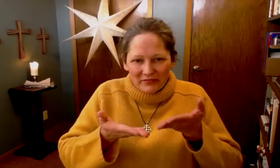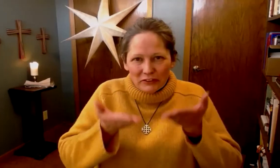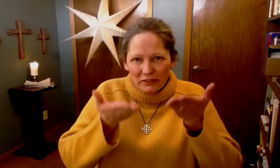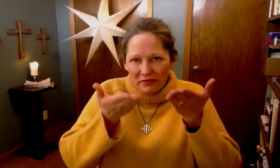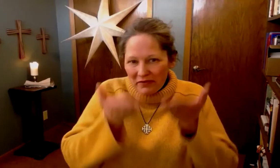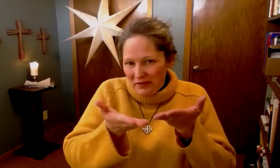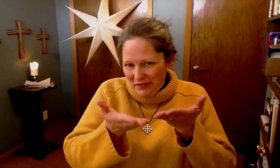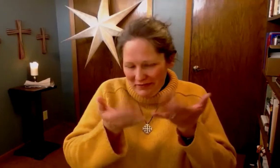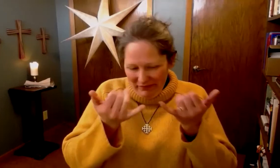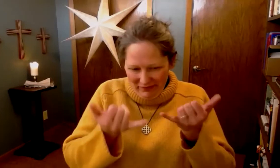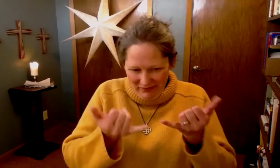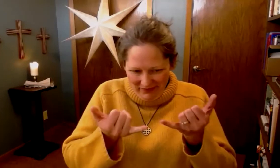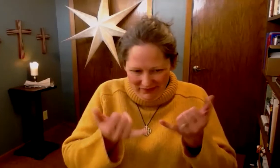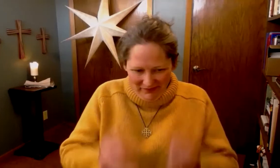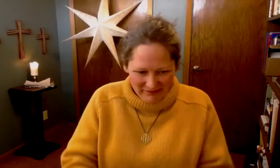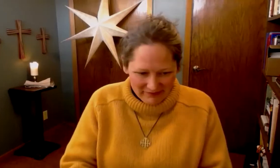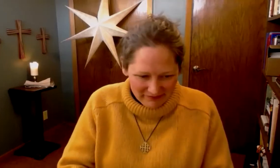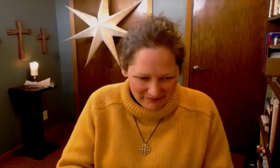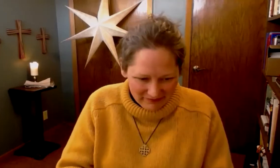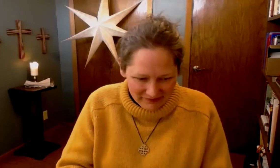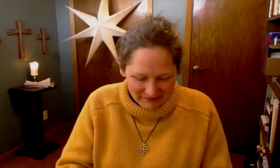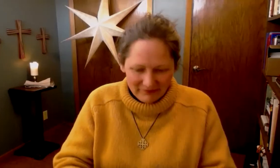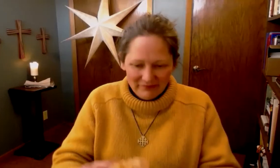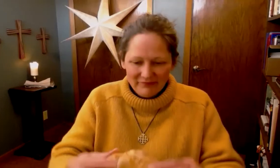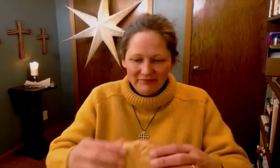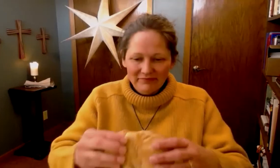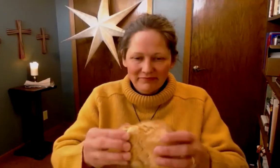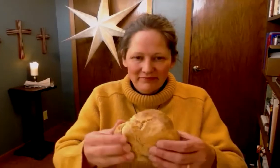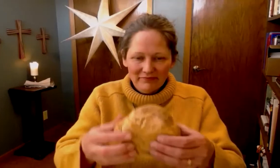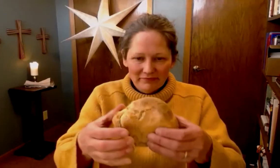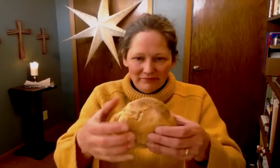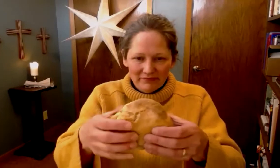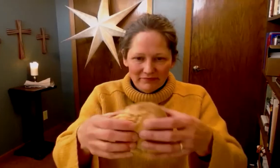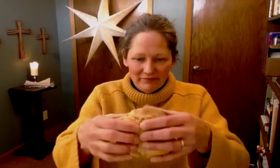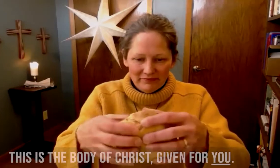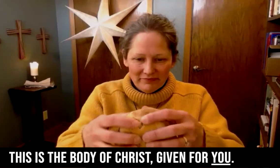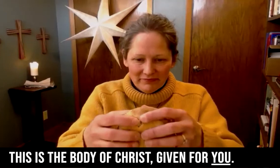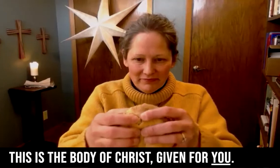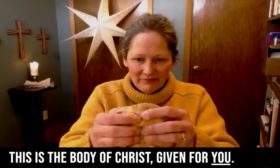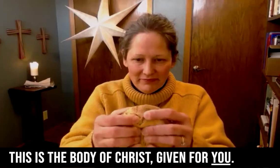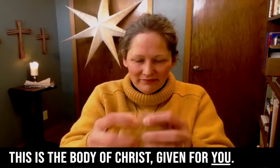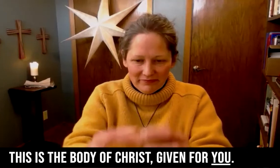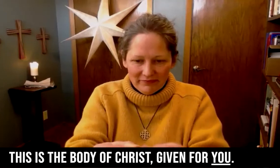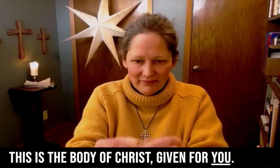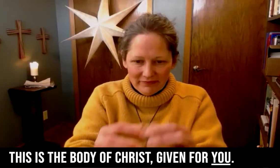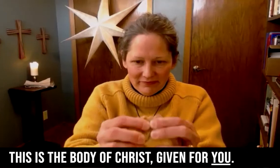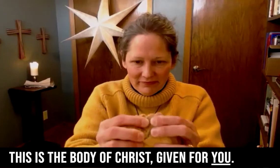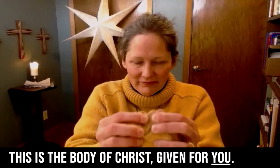And for those of you who may be alone, I will administer the bread and the cup for you.